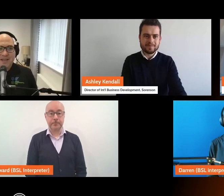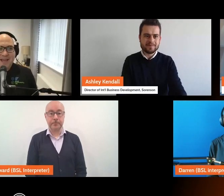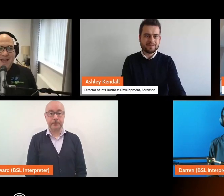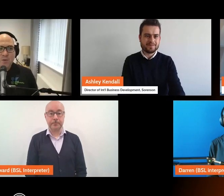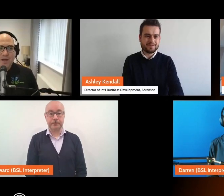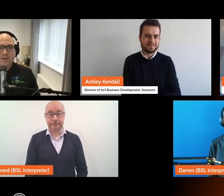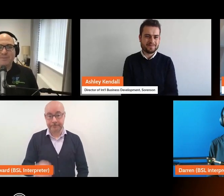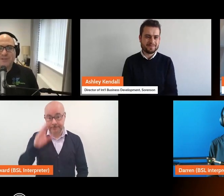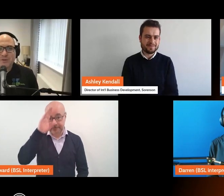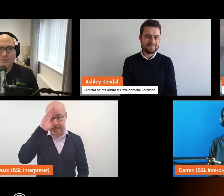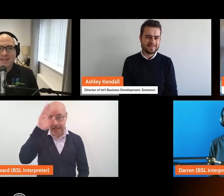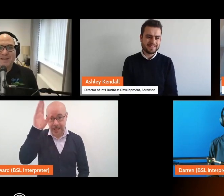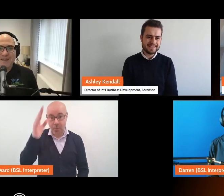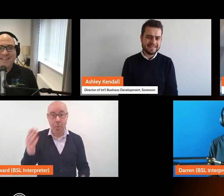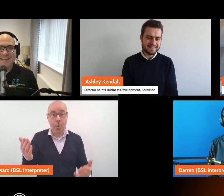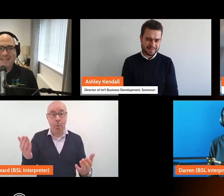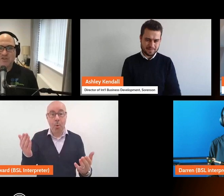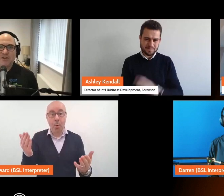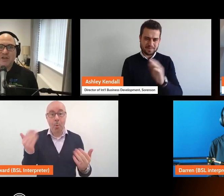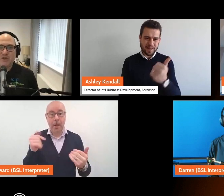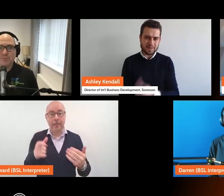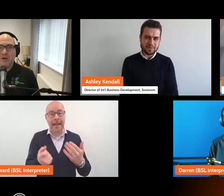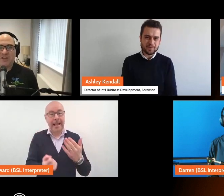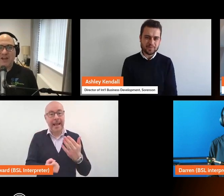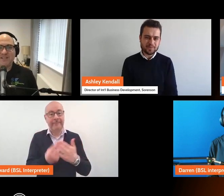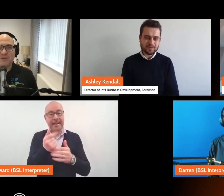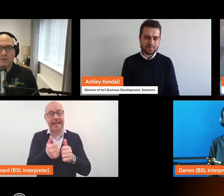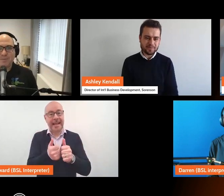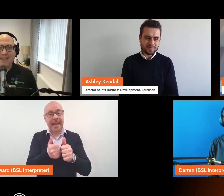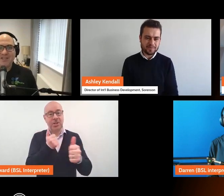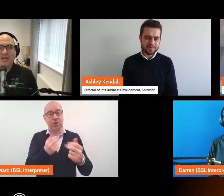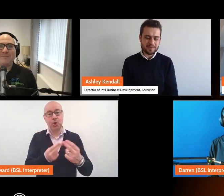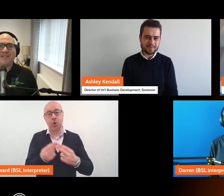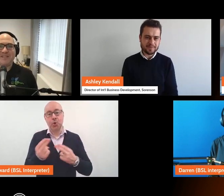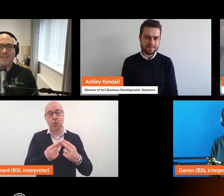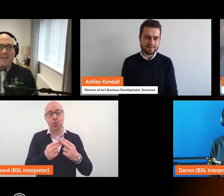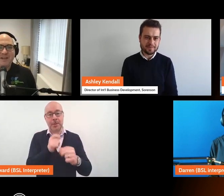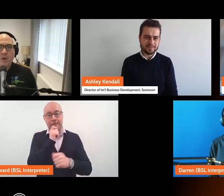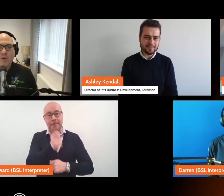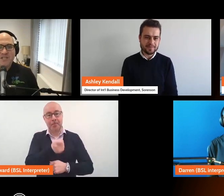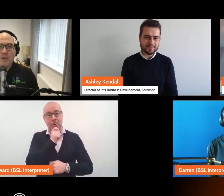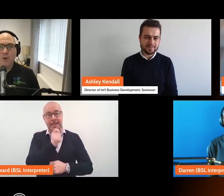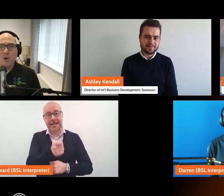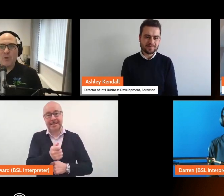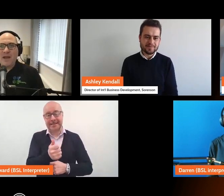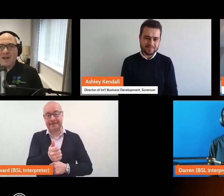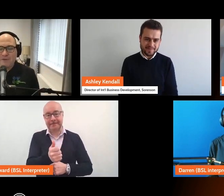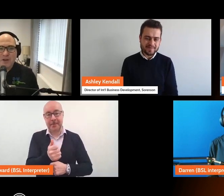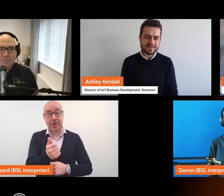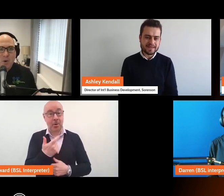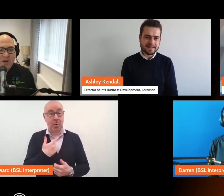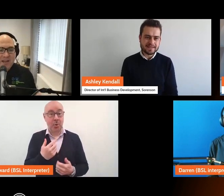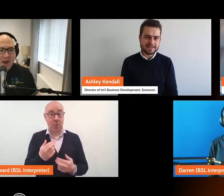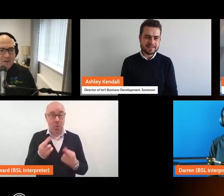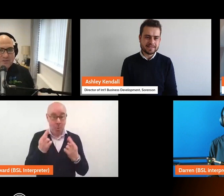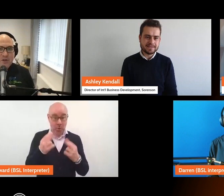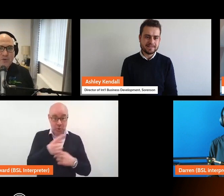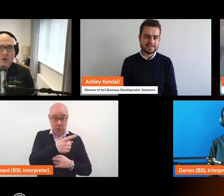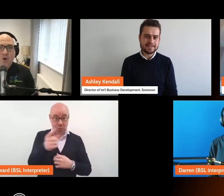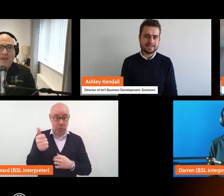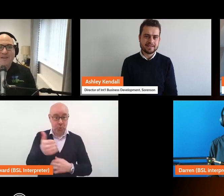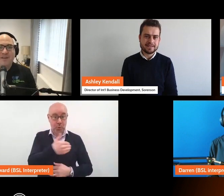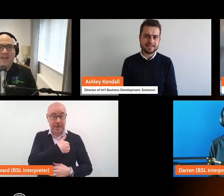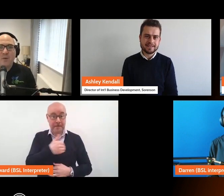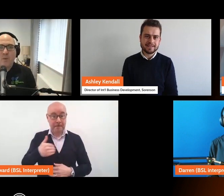Hello, everybody, and welcome to the Event Industry News Podcast with me, James Dixon, wishing you all a very good morning,